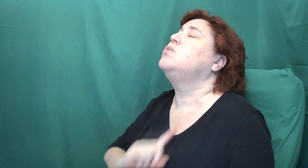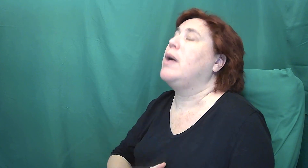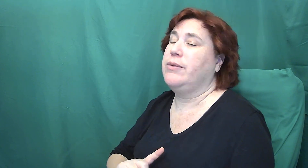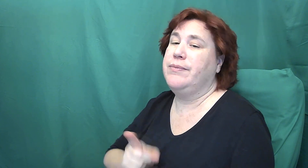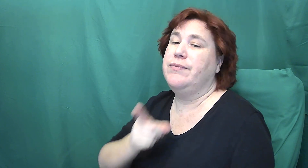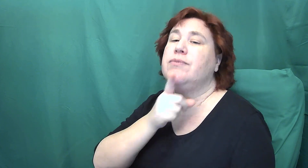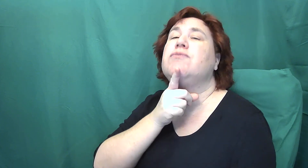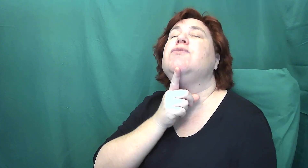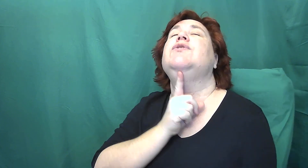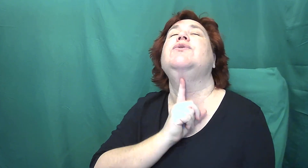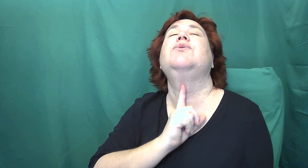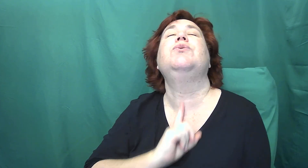Swallow, swallow.